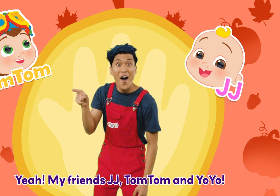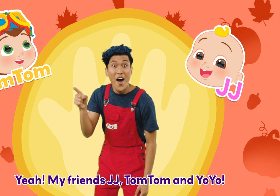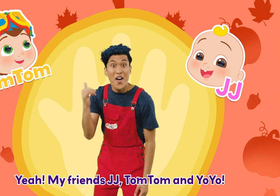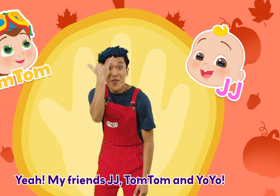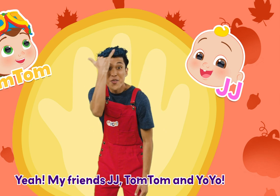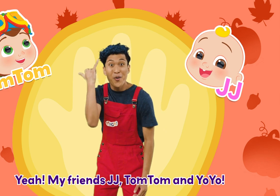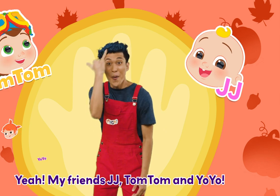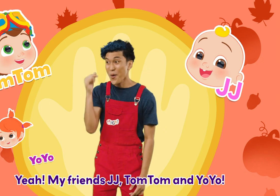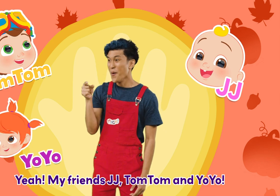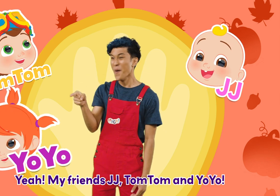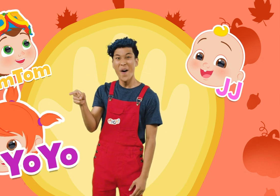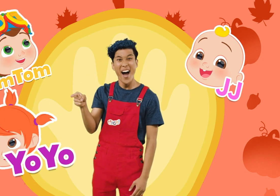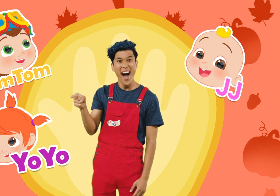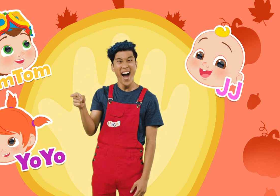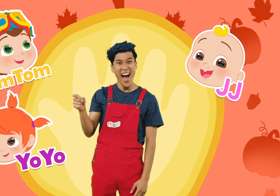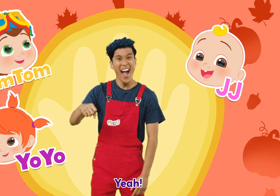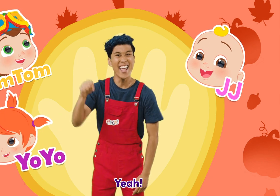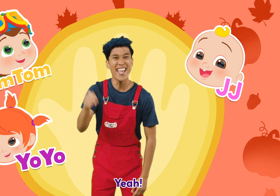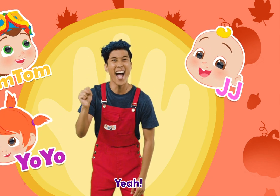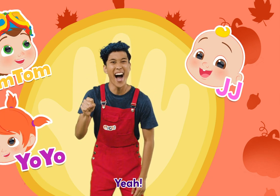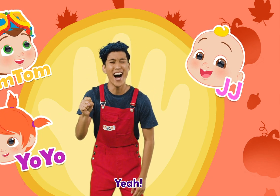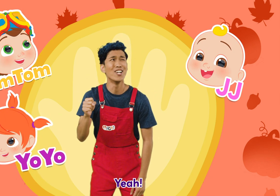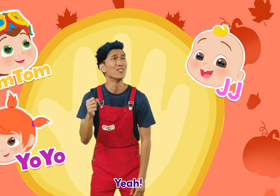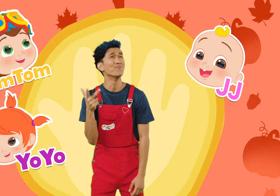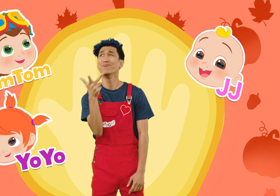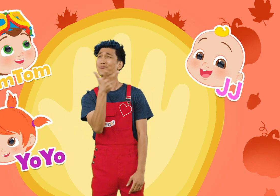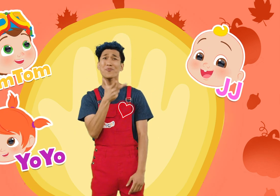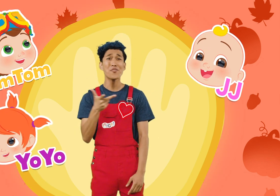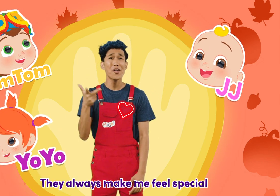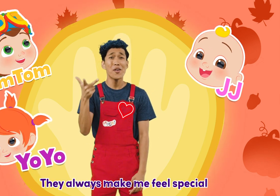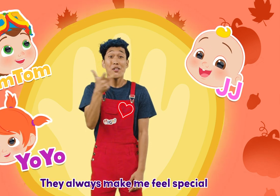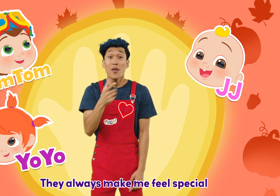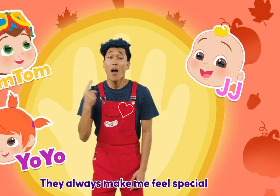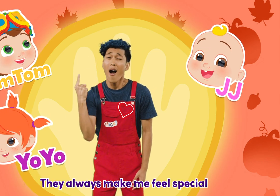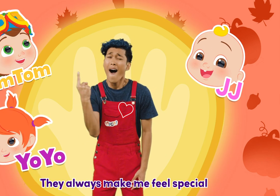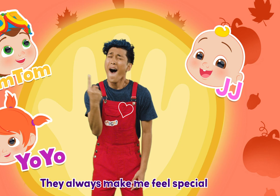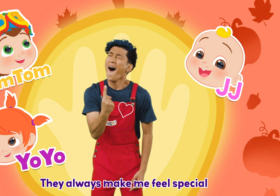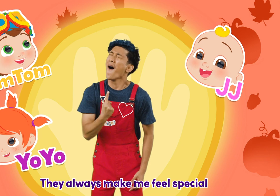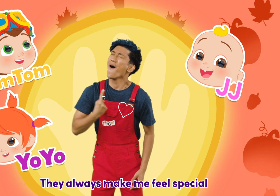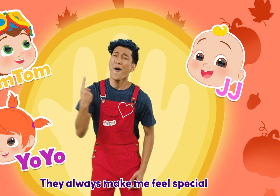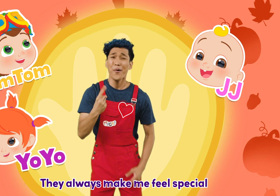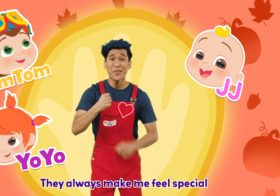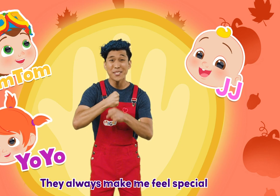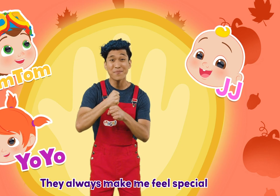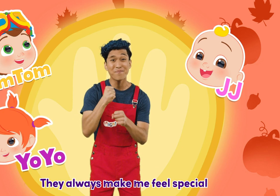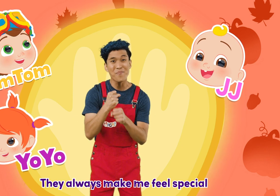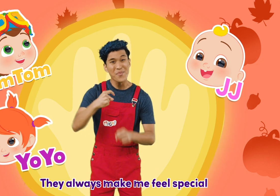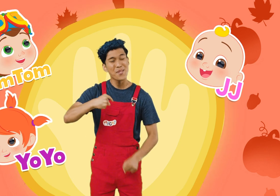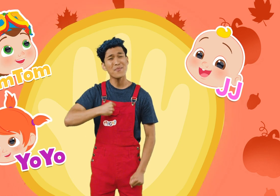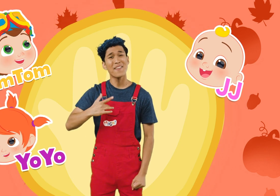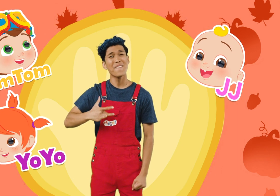And Yo-Yo! Yes! Yeah! They always make me feel special.